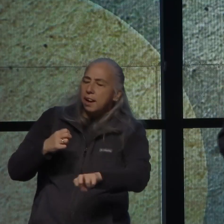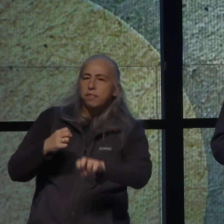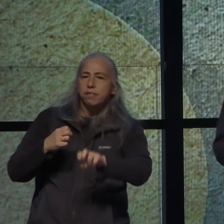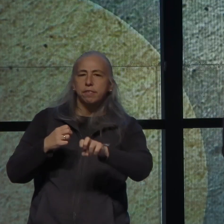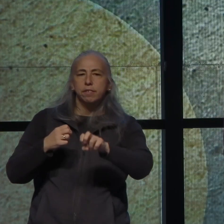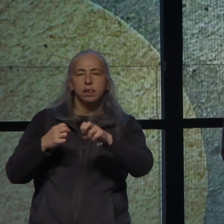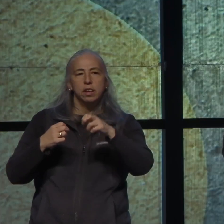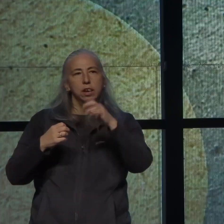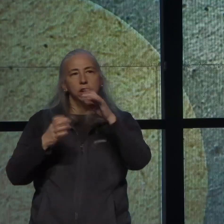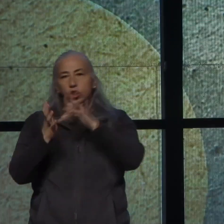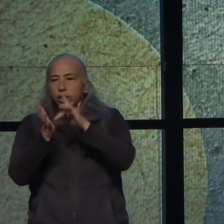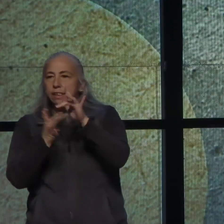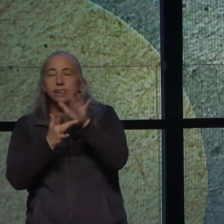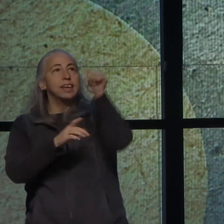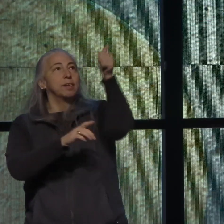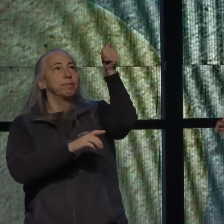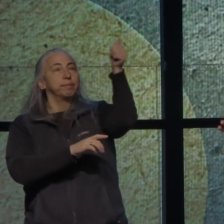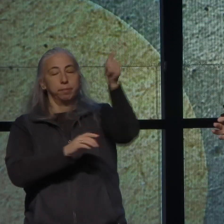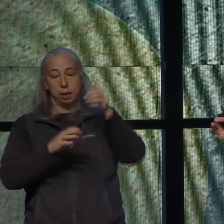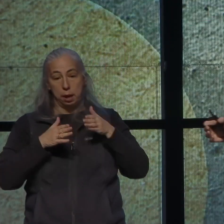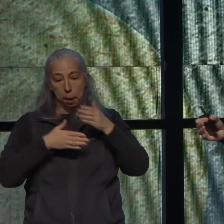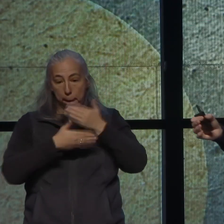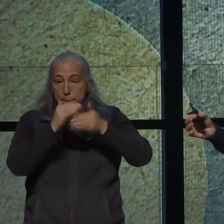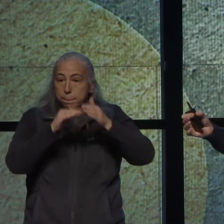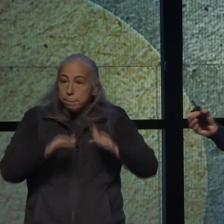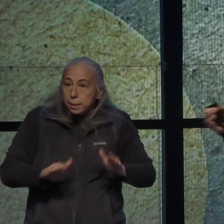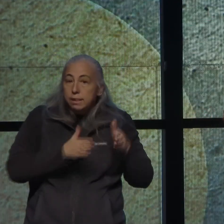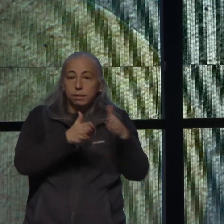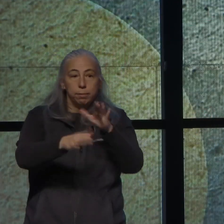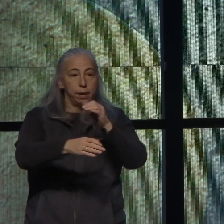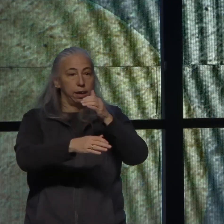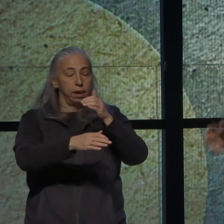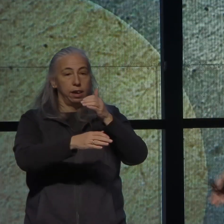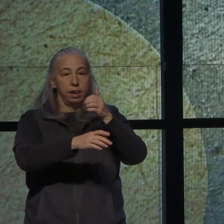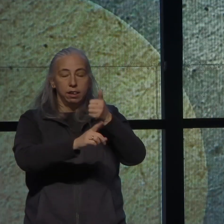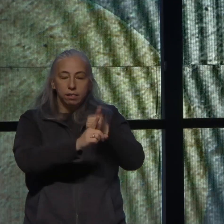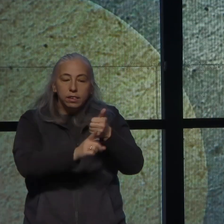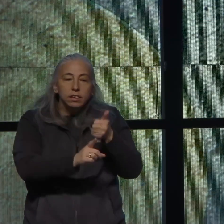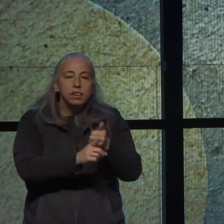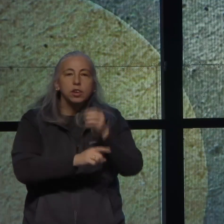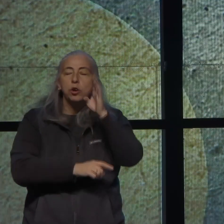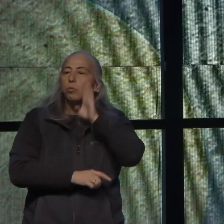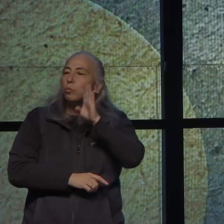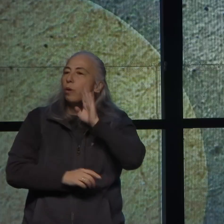of Jesus, a brown-skinned Jewish peasant,